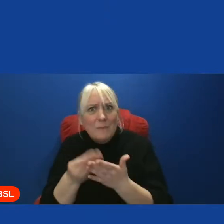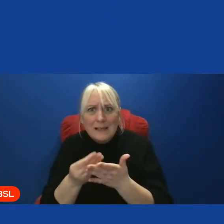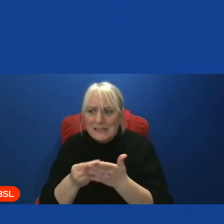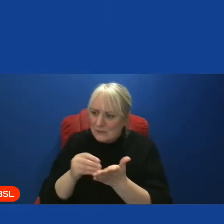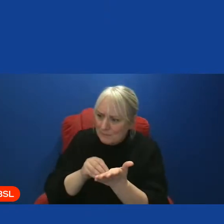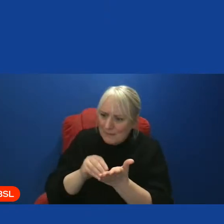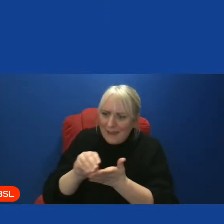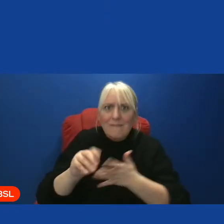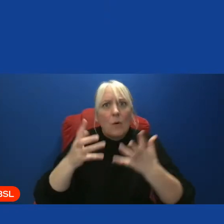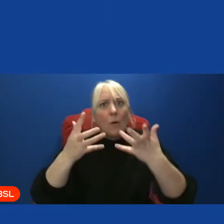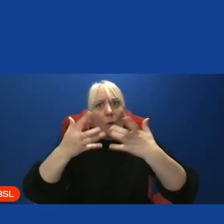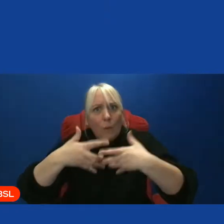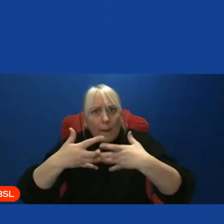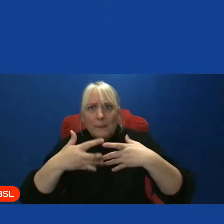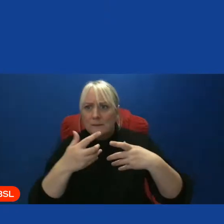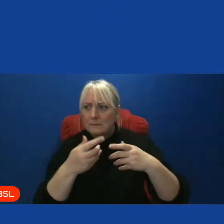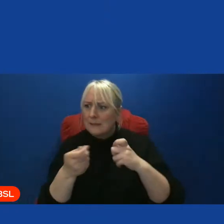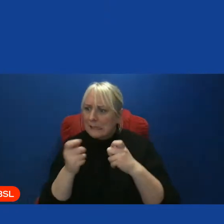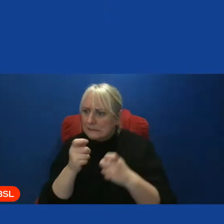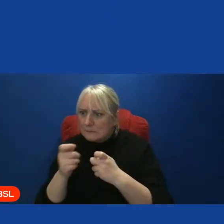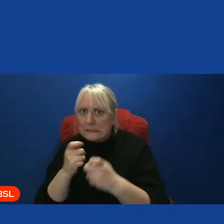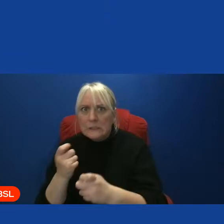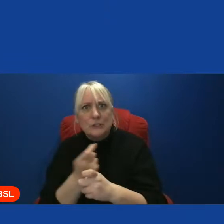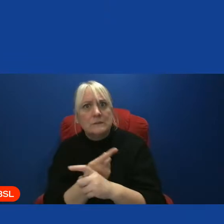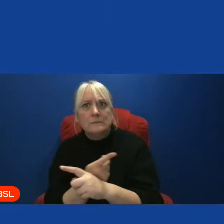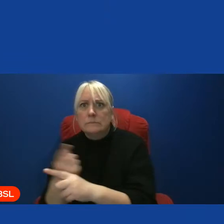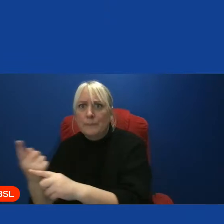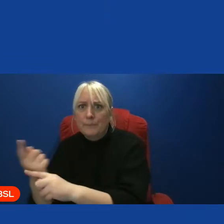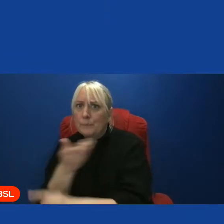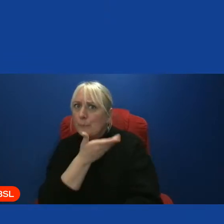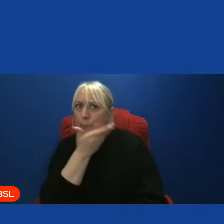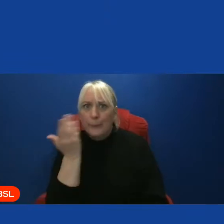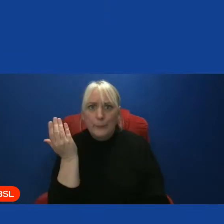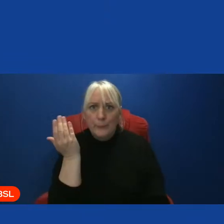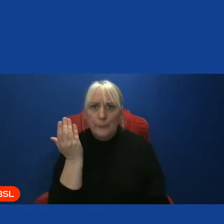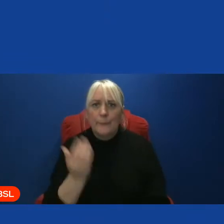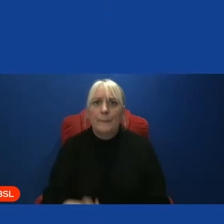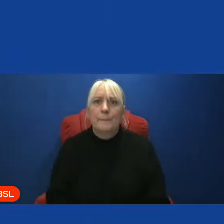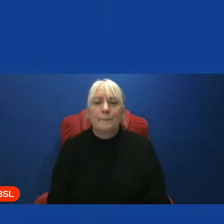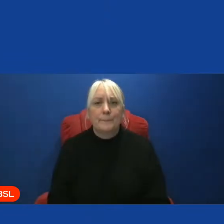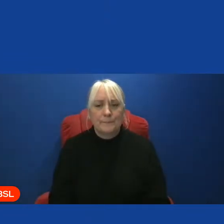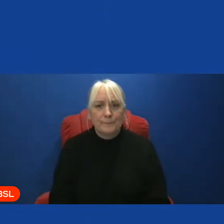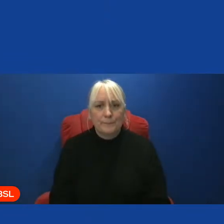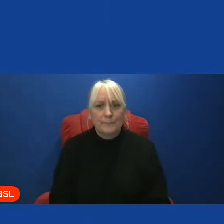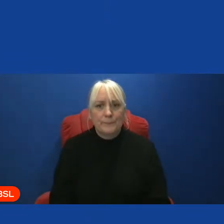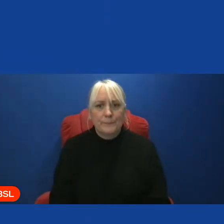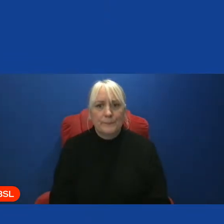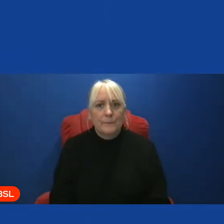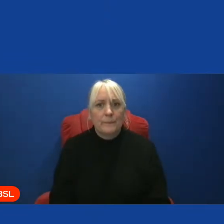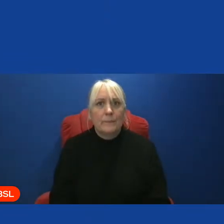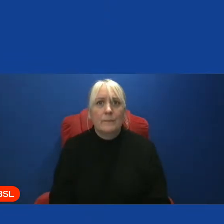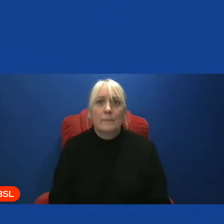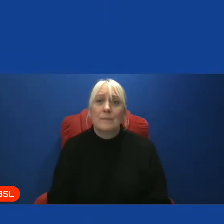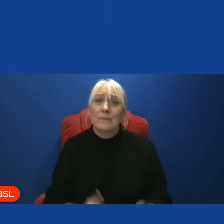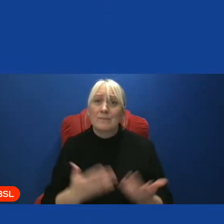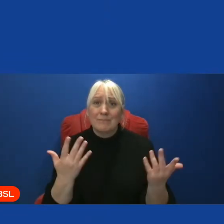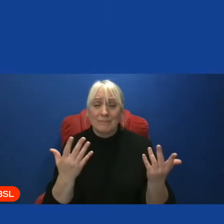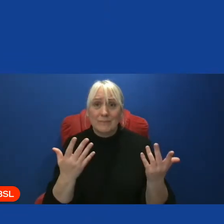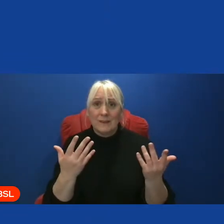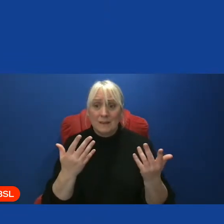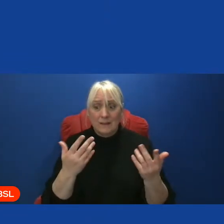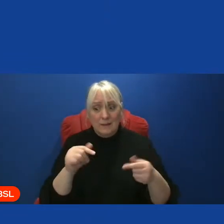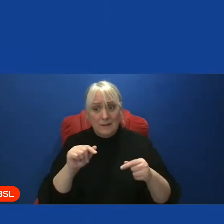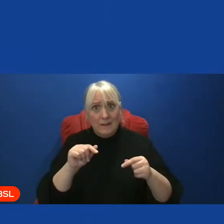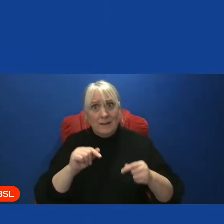equipment and all adaptations that are needed. Two, the badly, if not